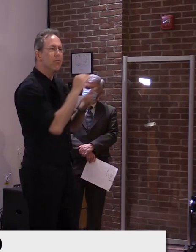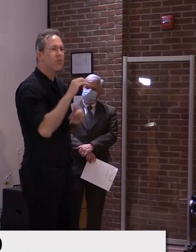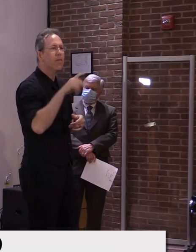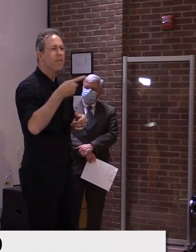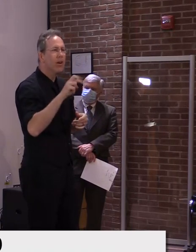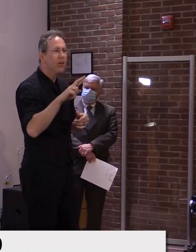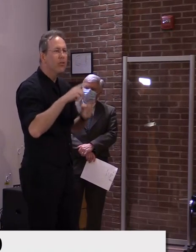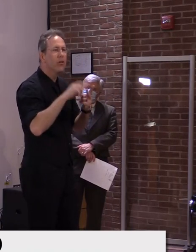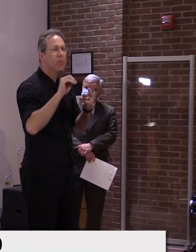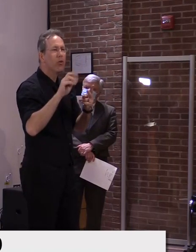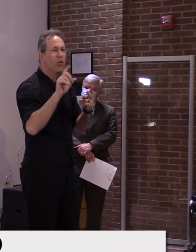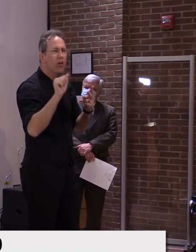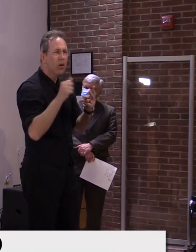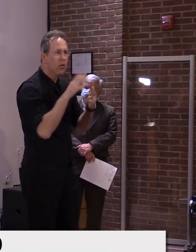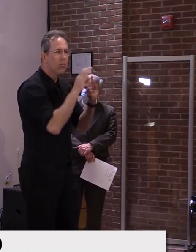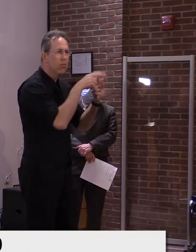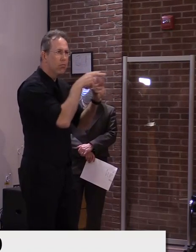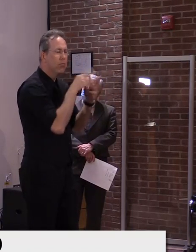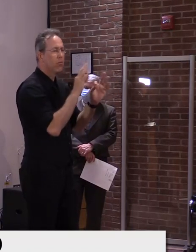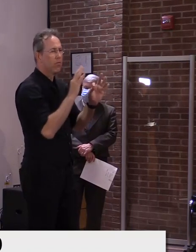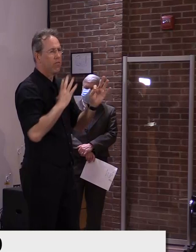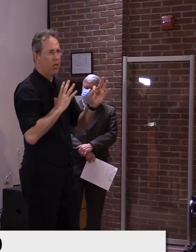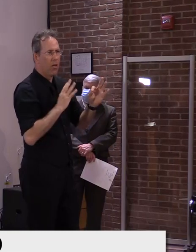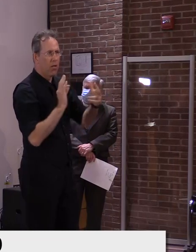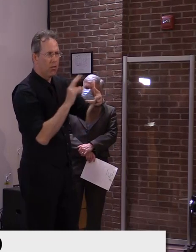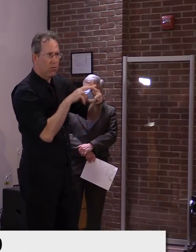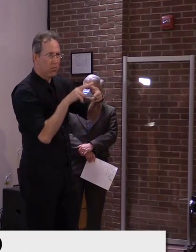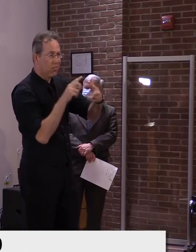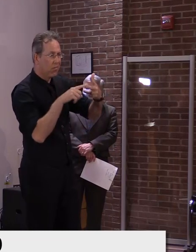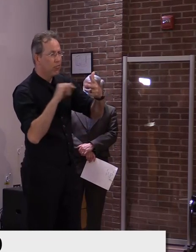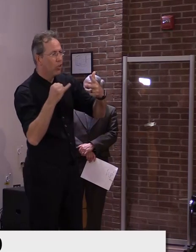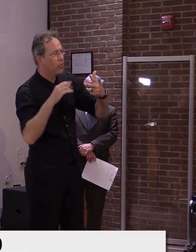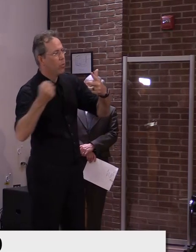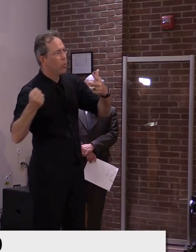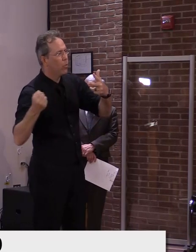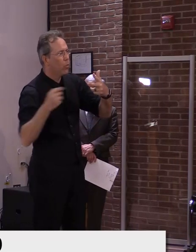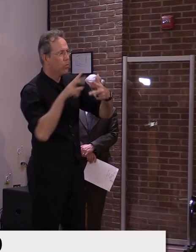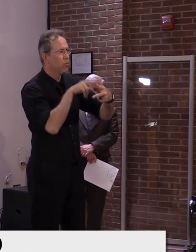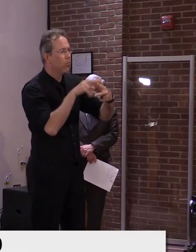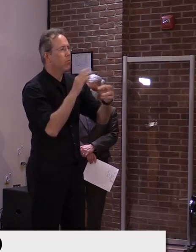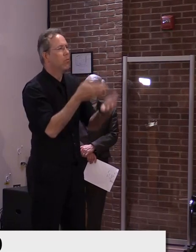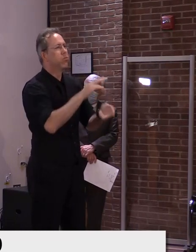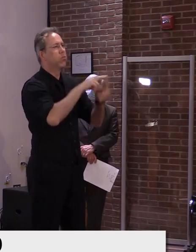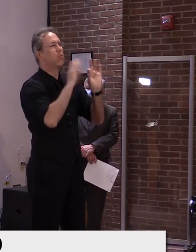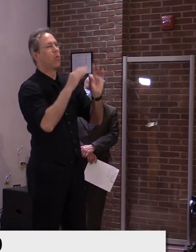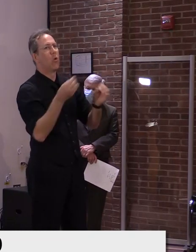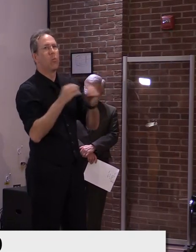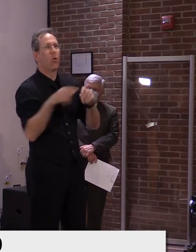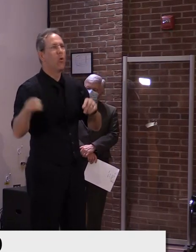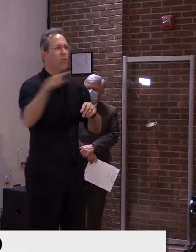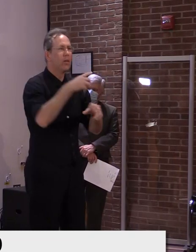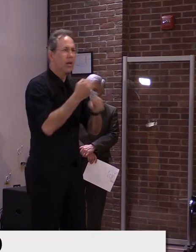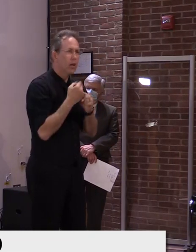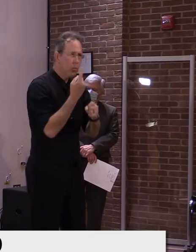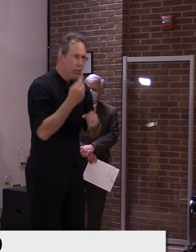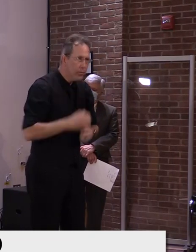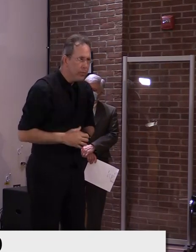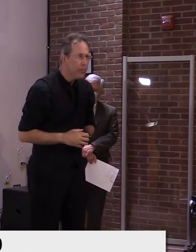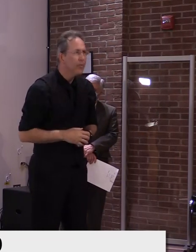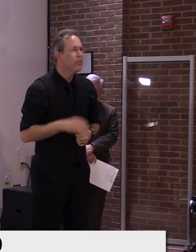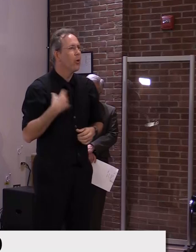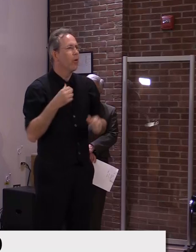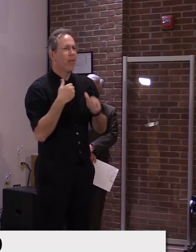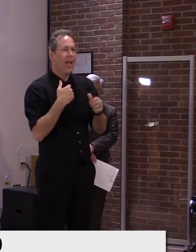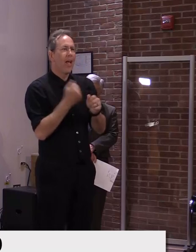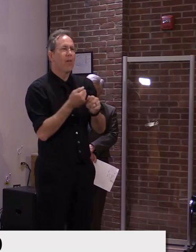across the country of allocation. So we're on par with where we were last week.